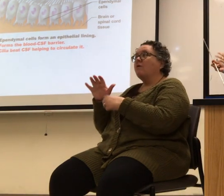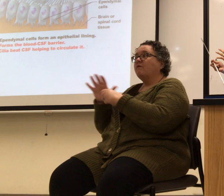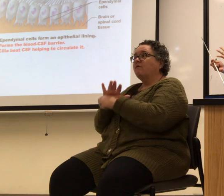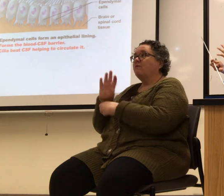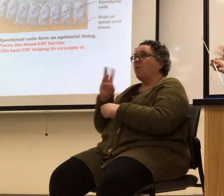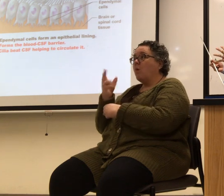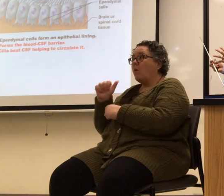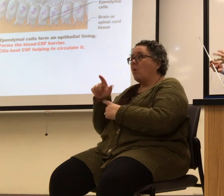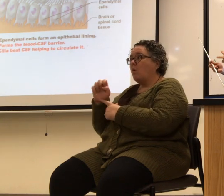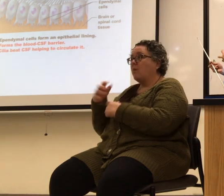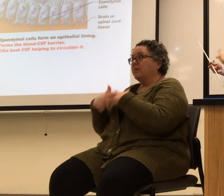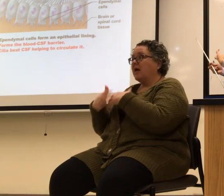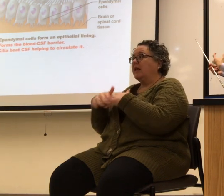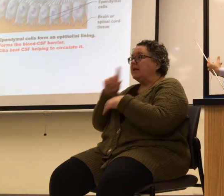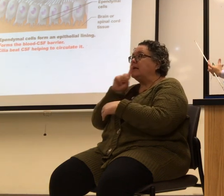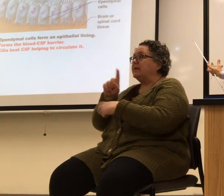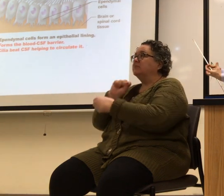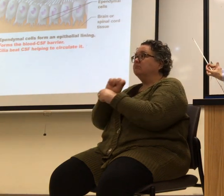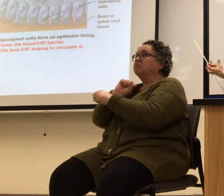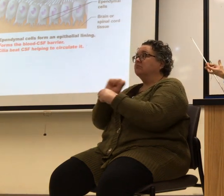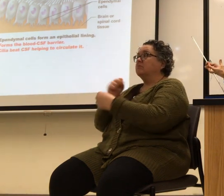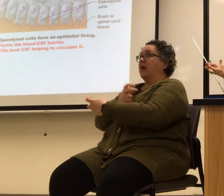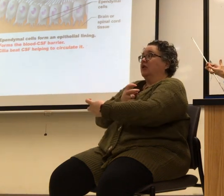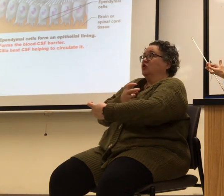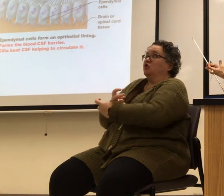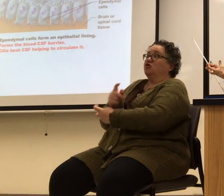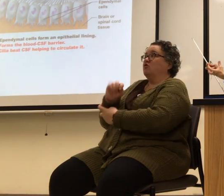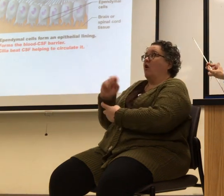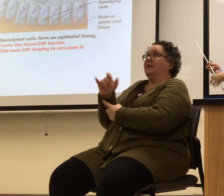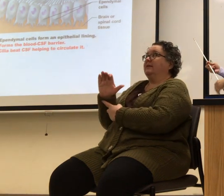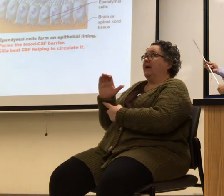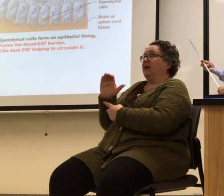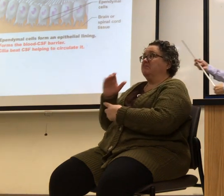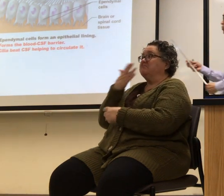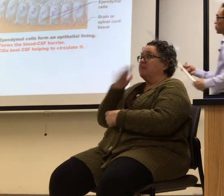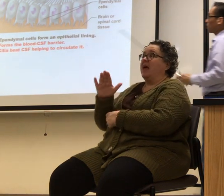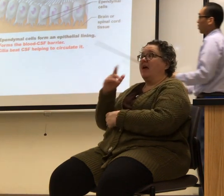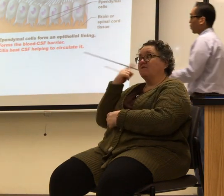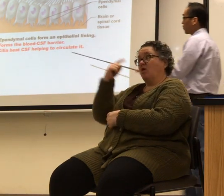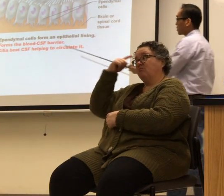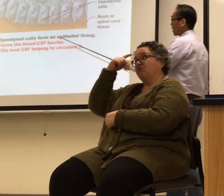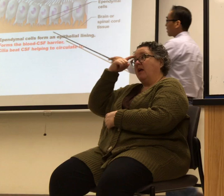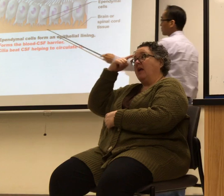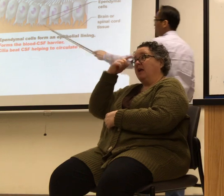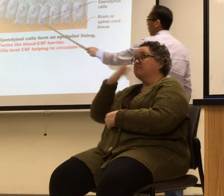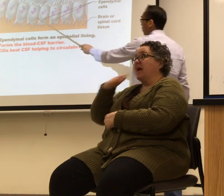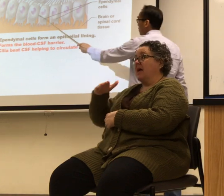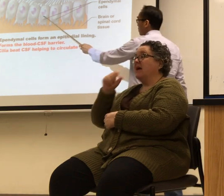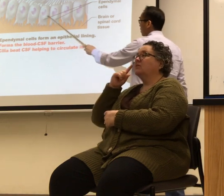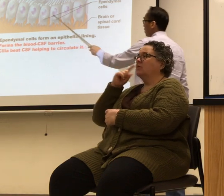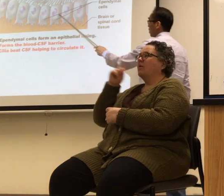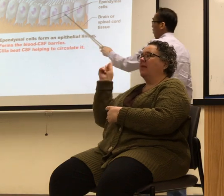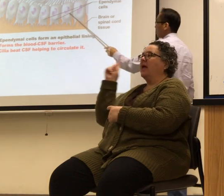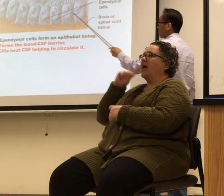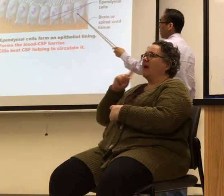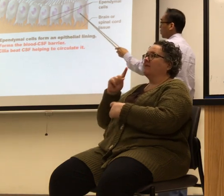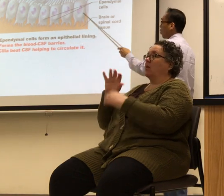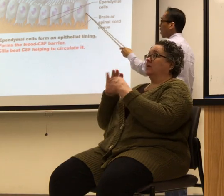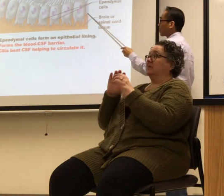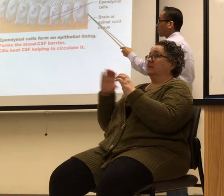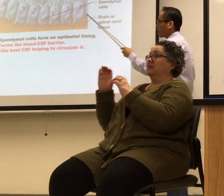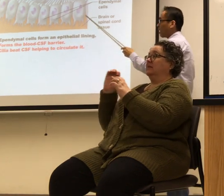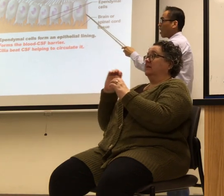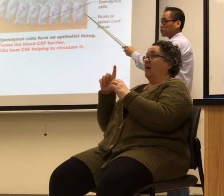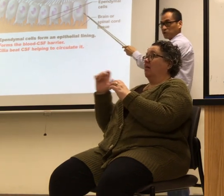reason these are there is they're creating the CSF. When blood is filtered through this line of cells,